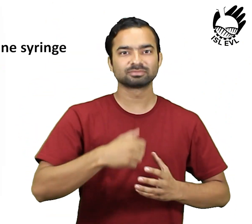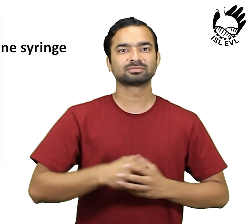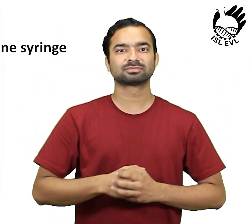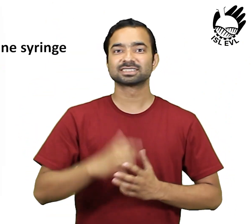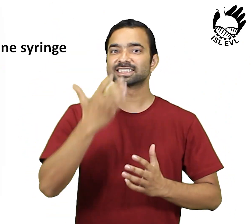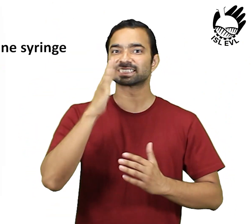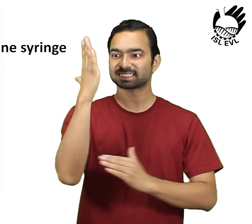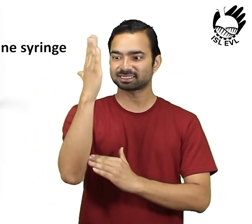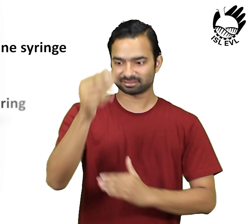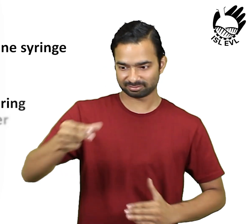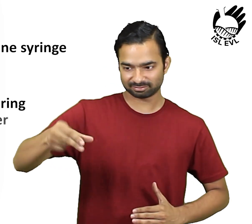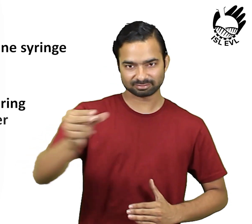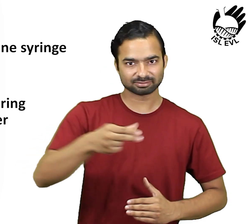temperature.